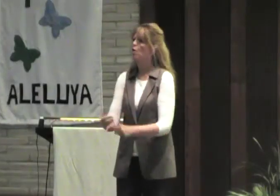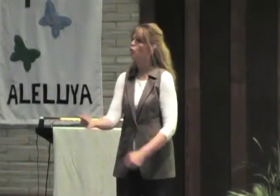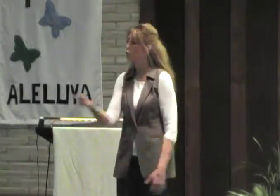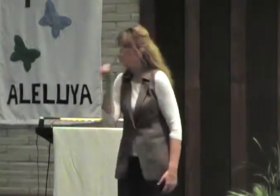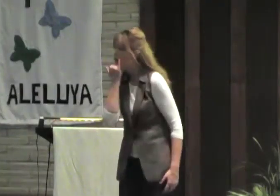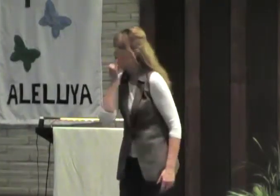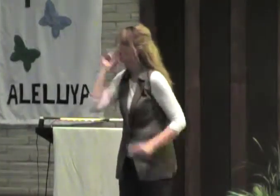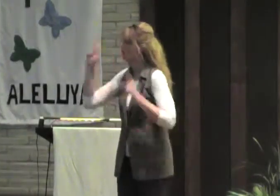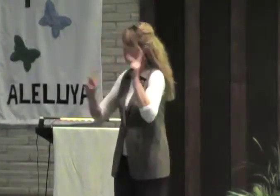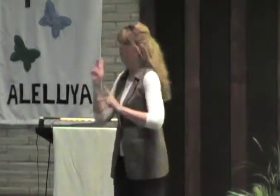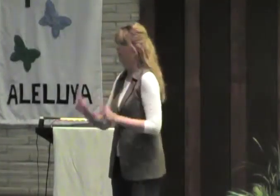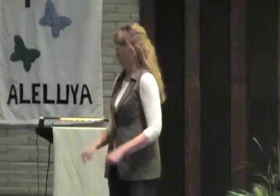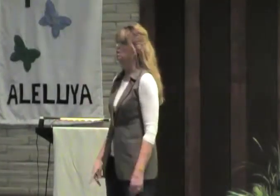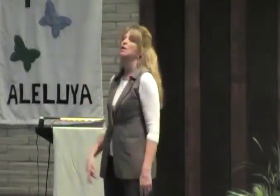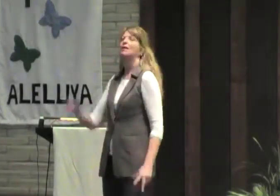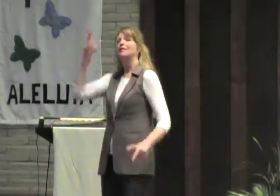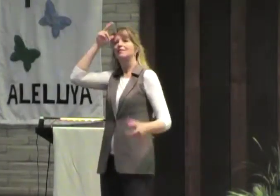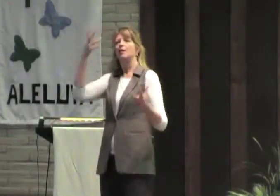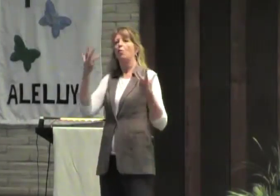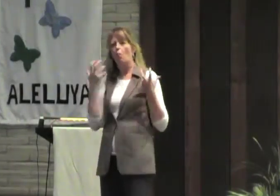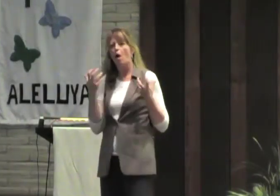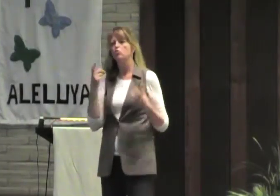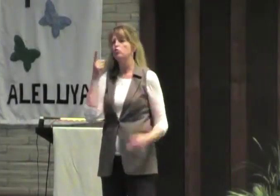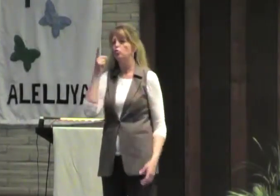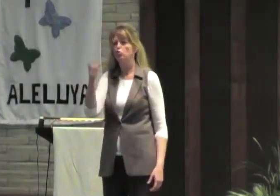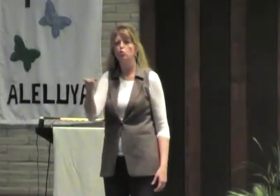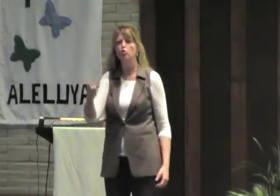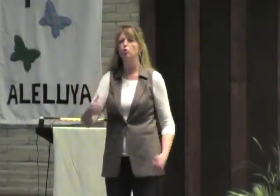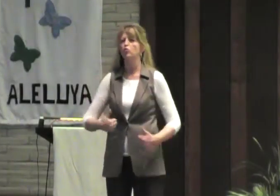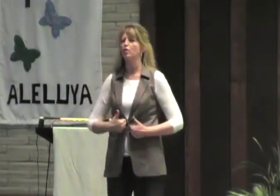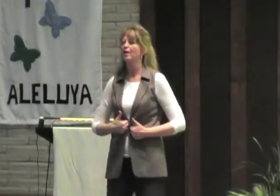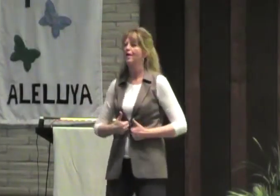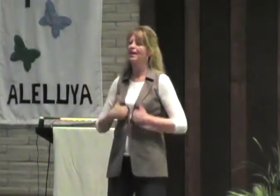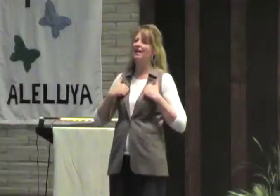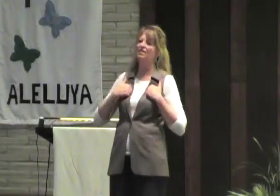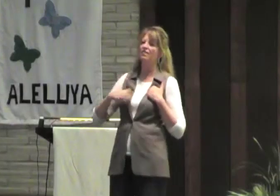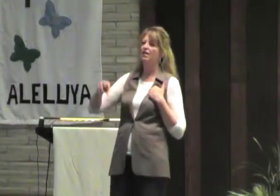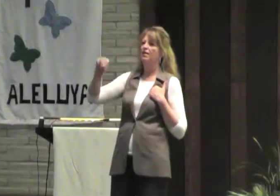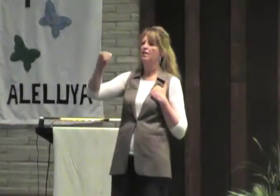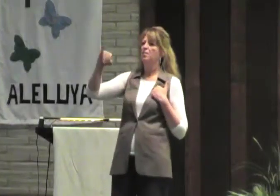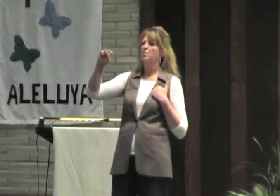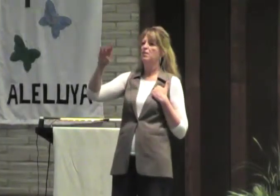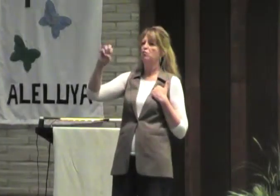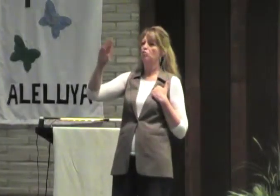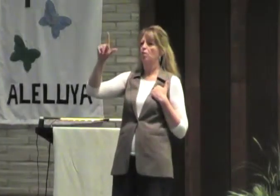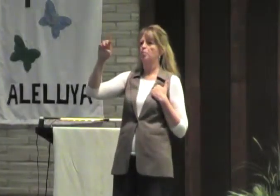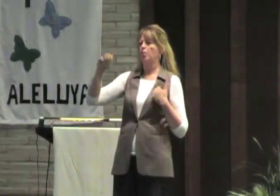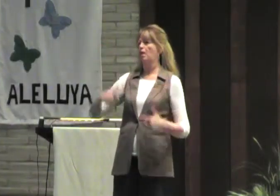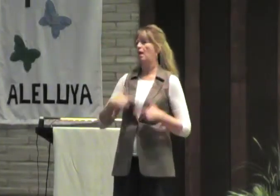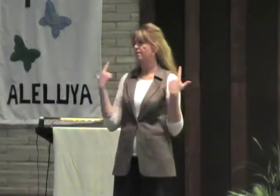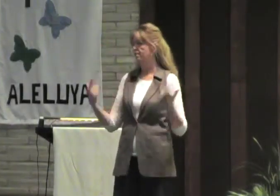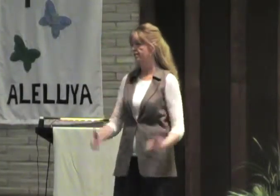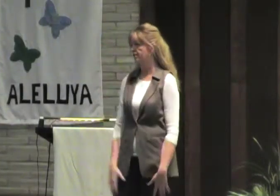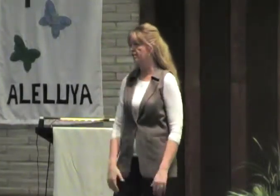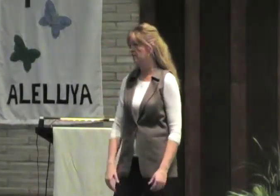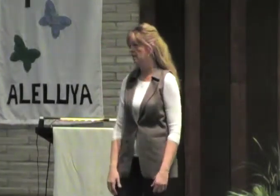up at the wrong people. And Satan wants you to live a miserable